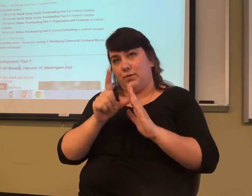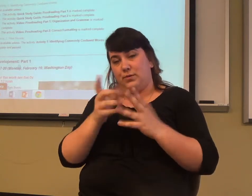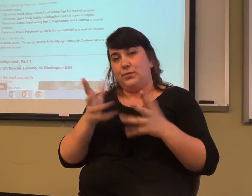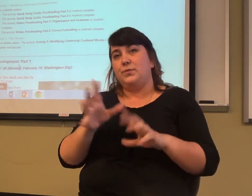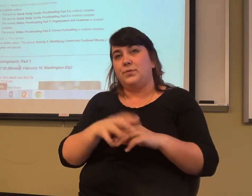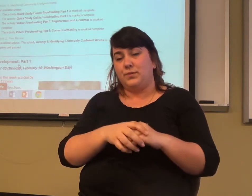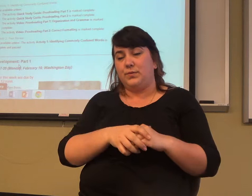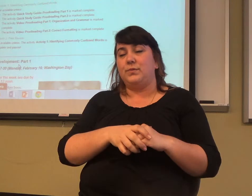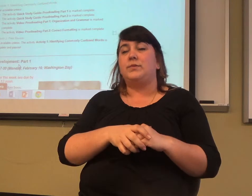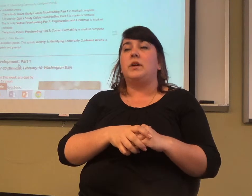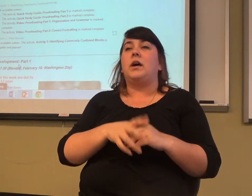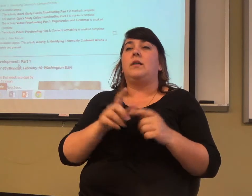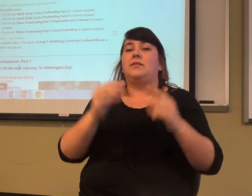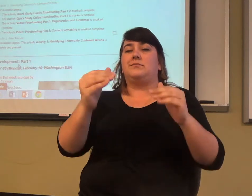and then the week's activities.